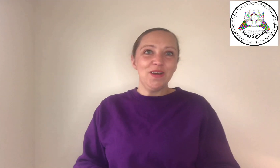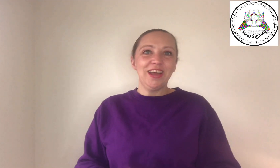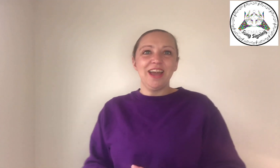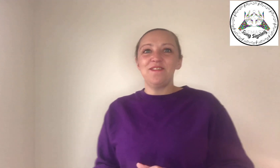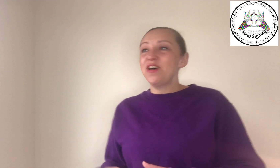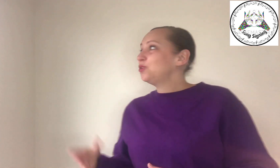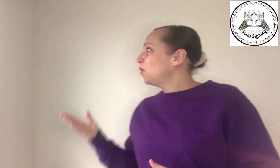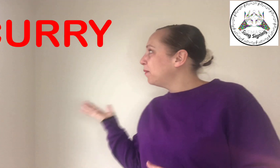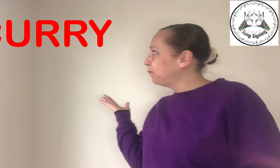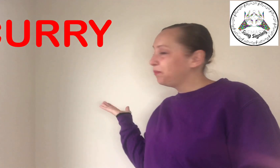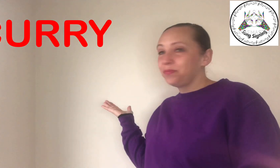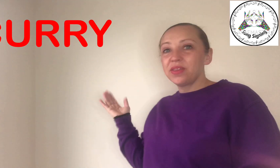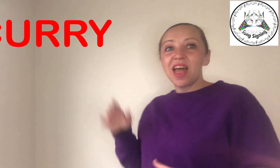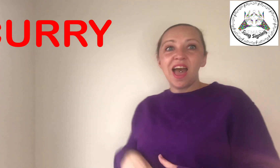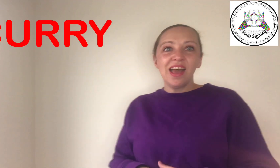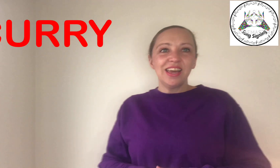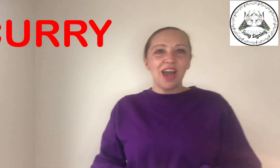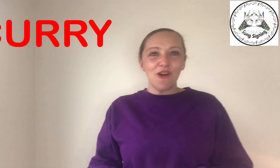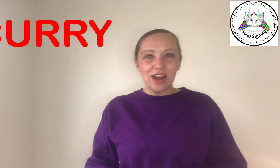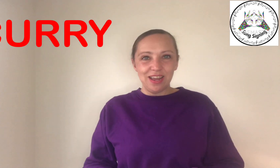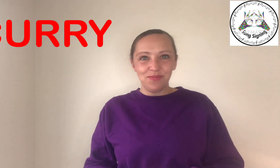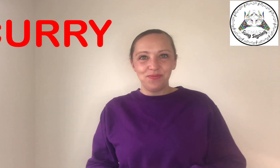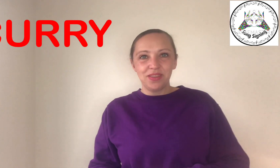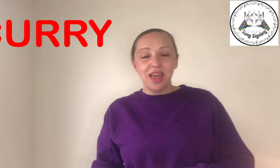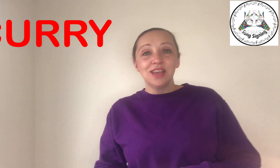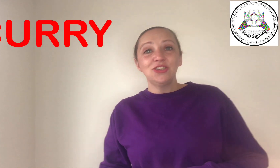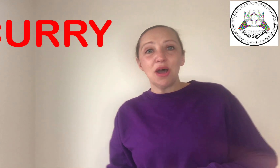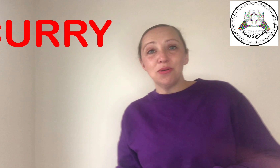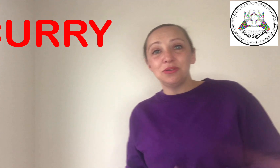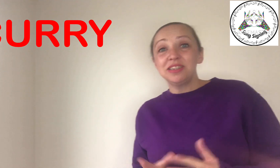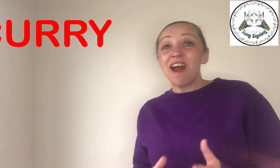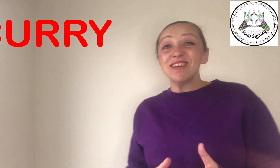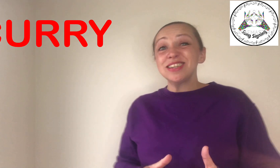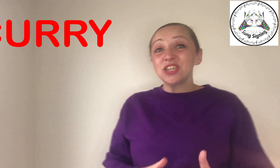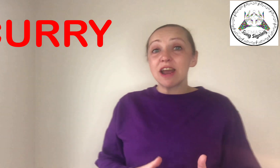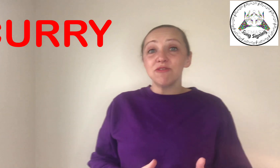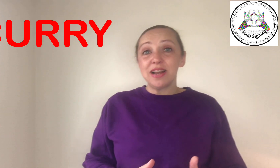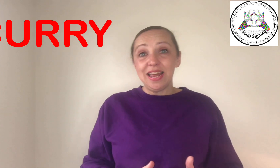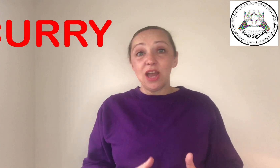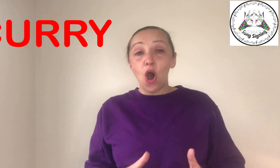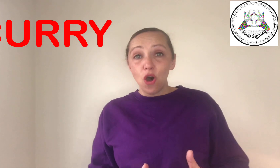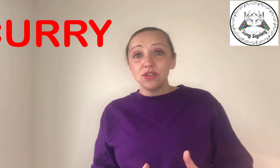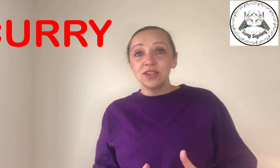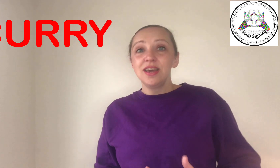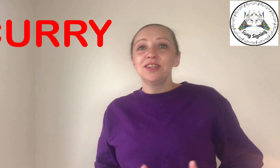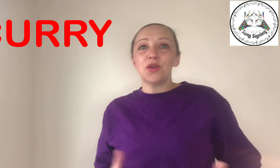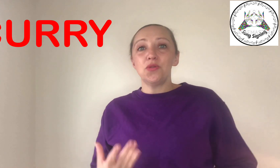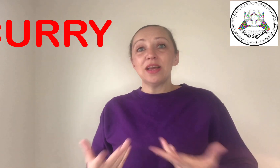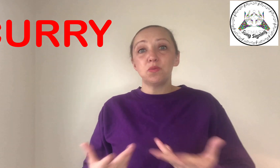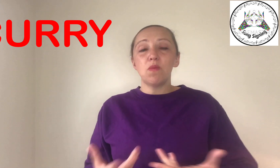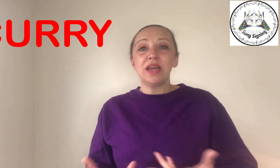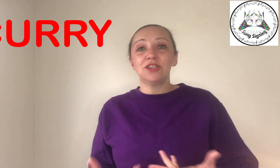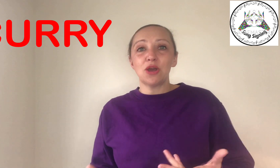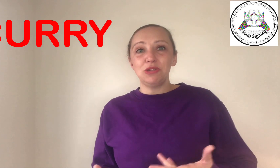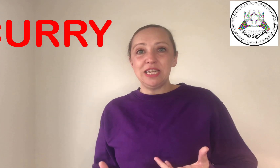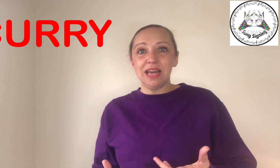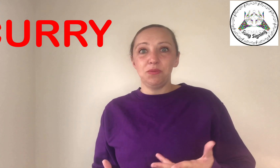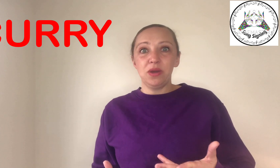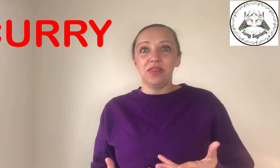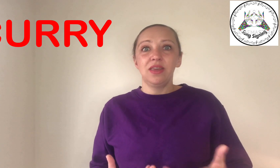Okay, first one, curry. So curries are generally hot, so that's what we associate with